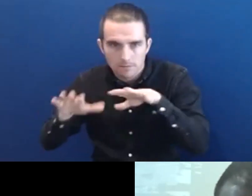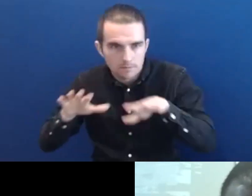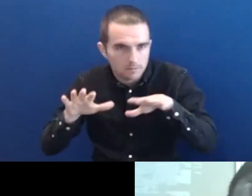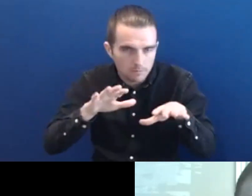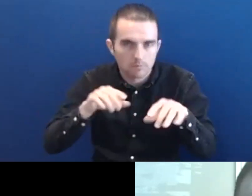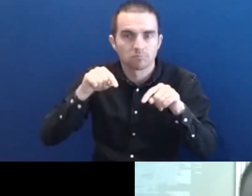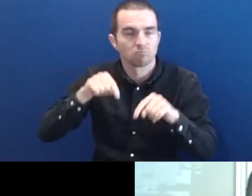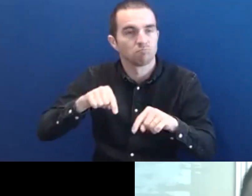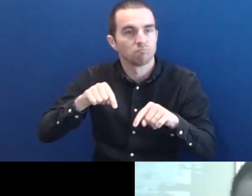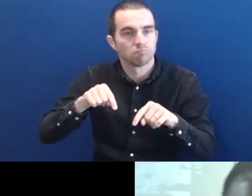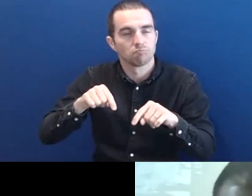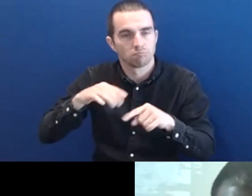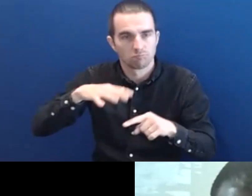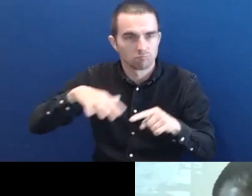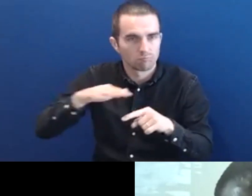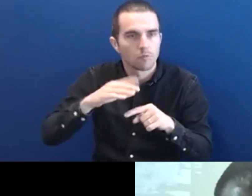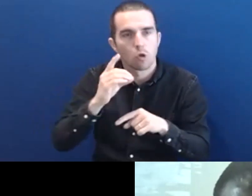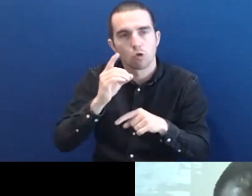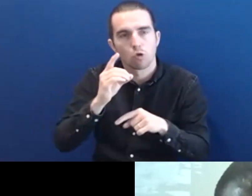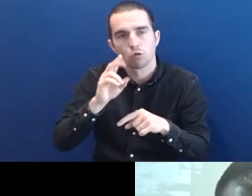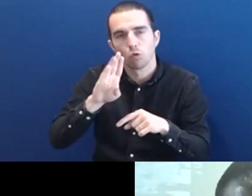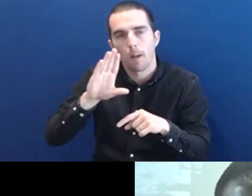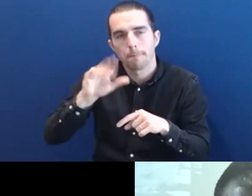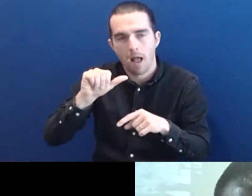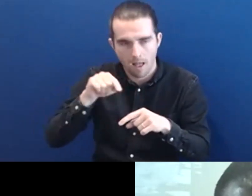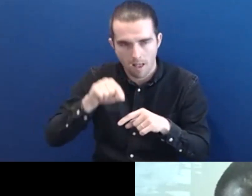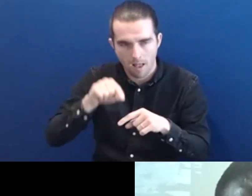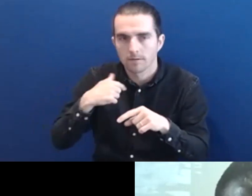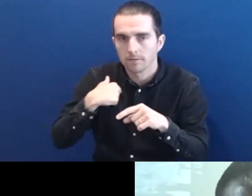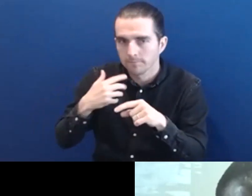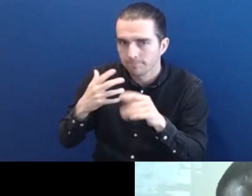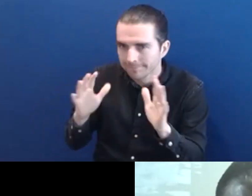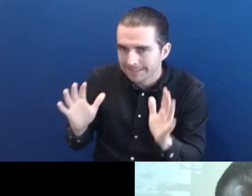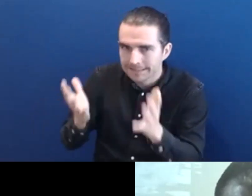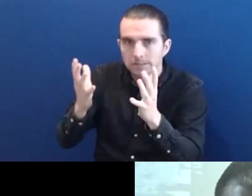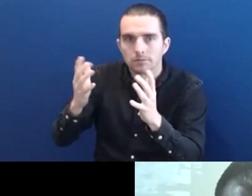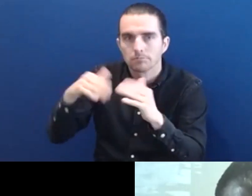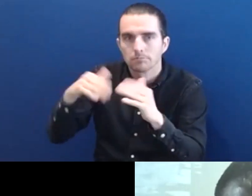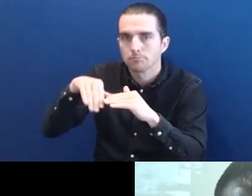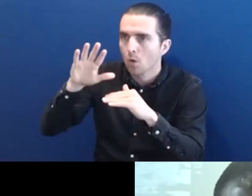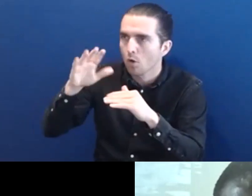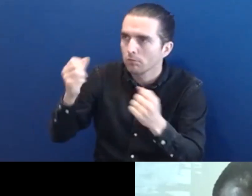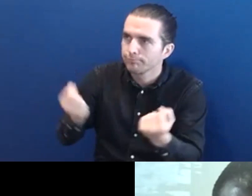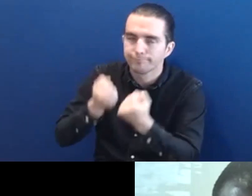the involvement or the network of our OPDs